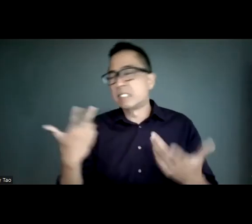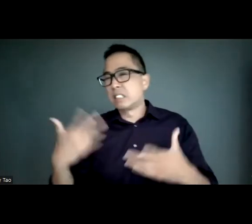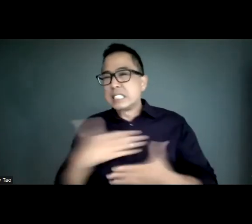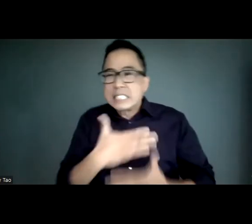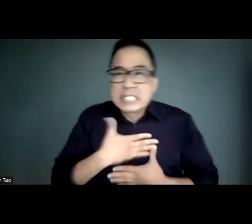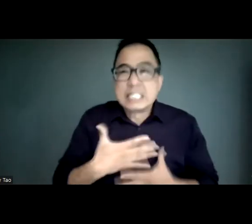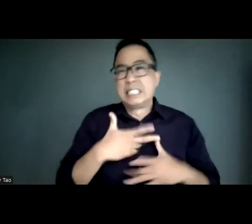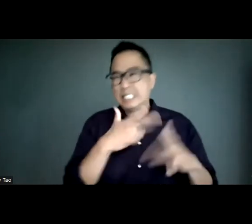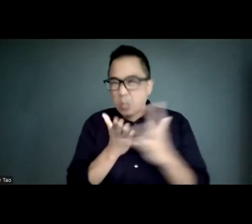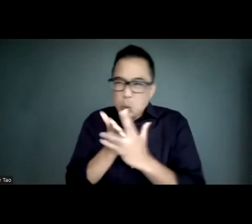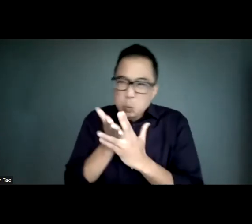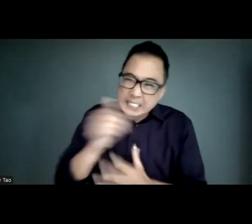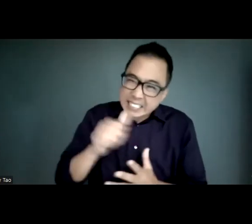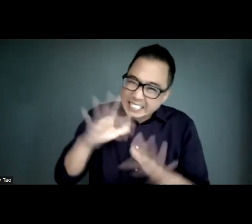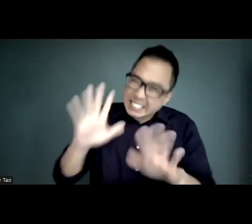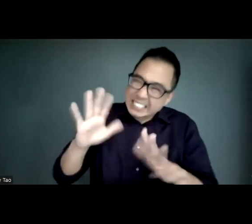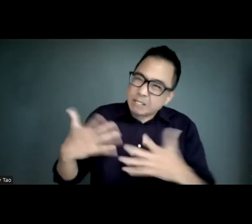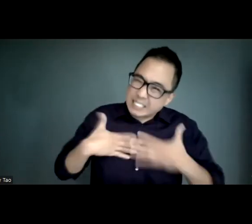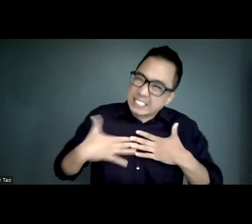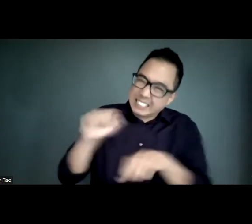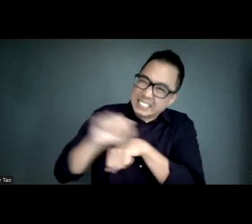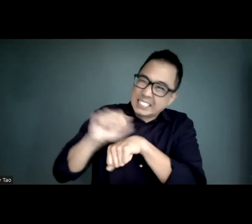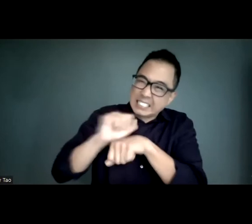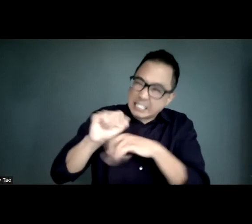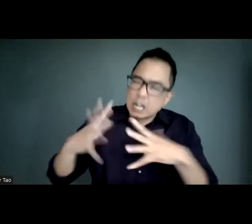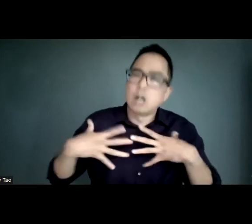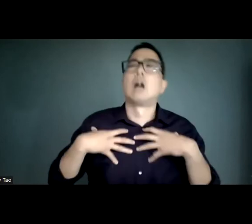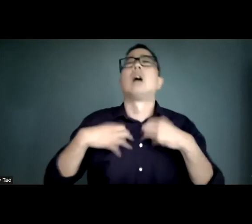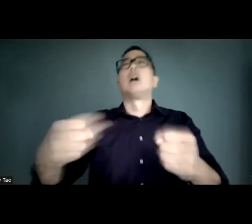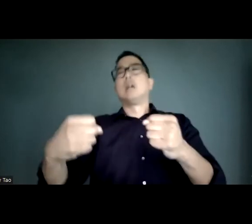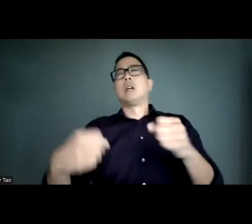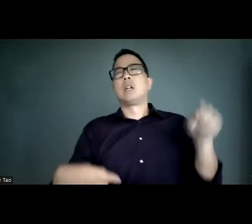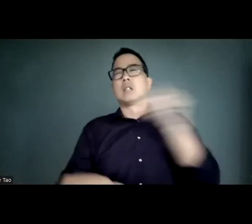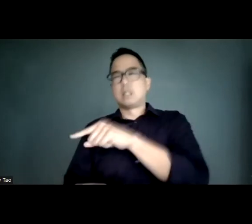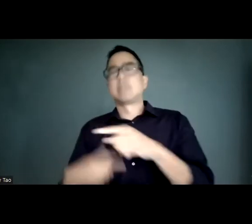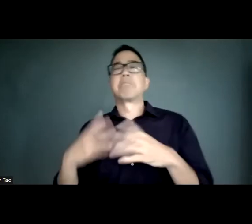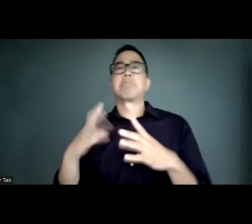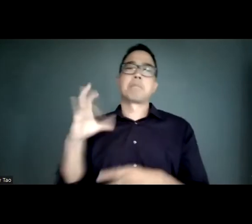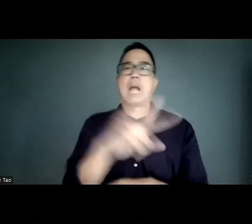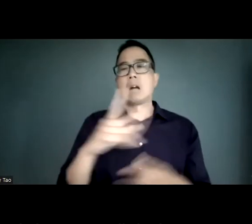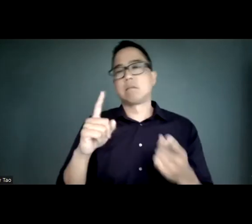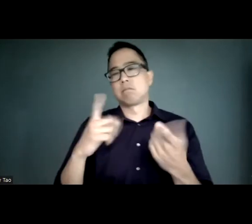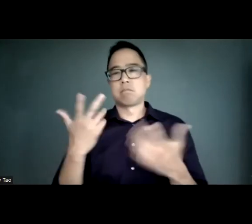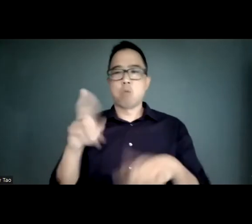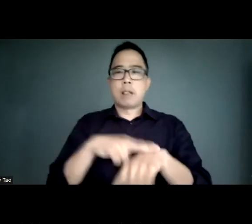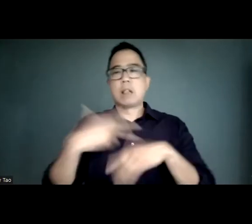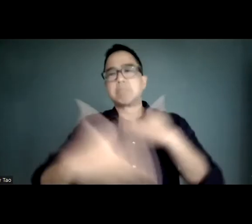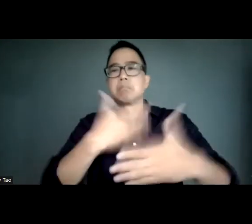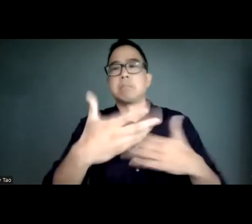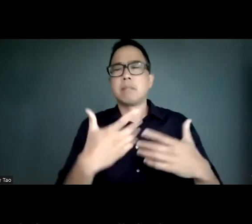or actually people in the beginning of the pandemic who really suffered without the option of